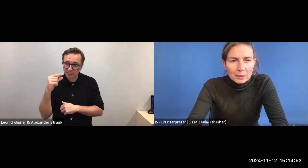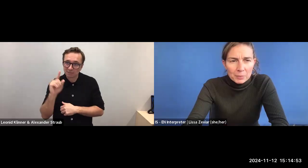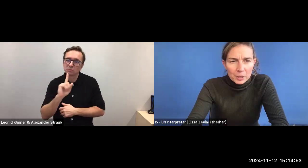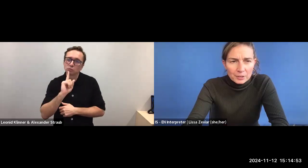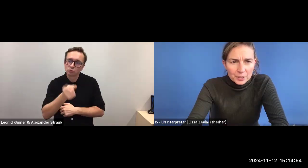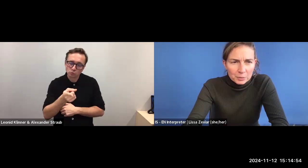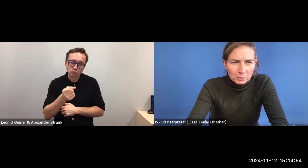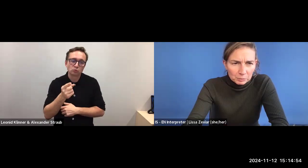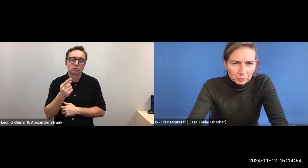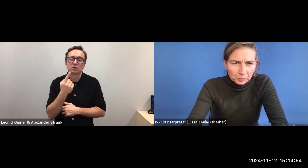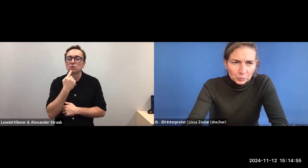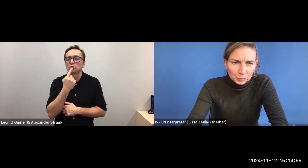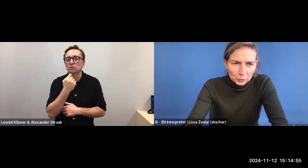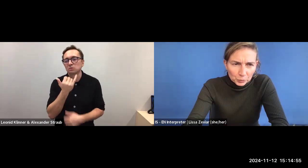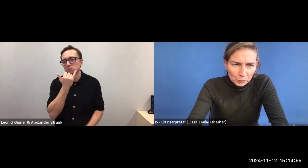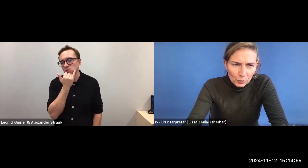red part